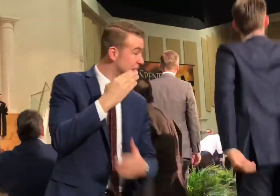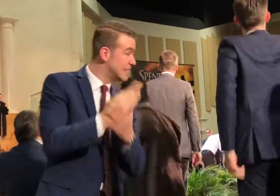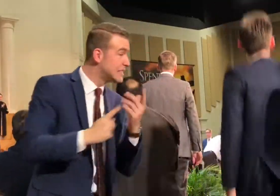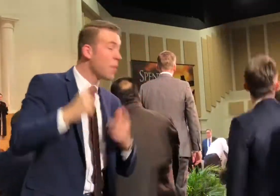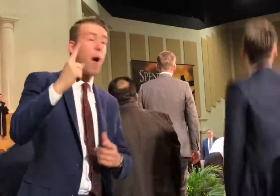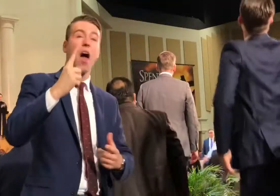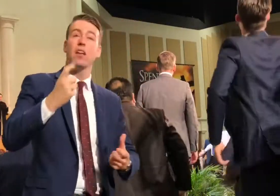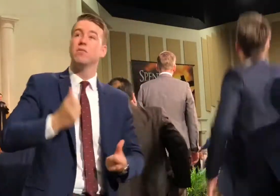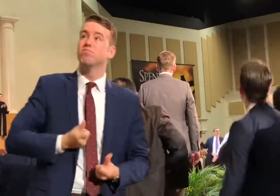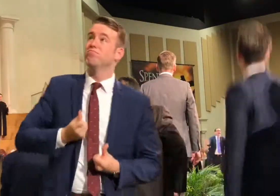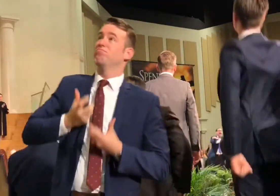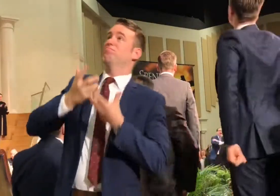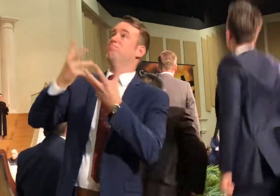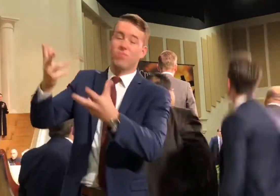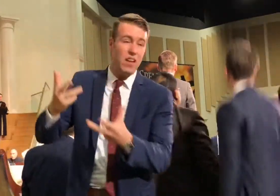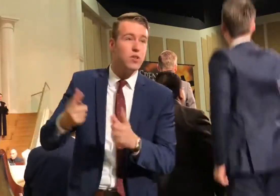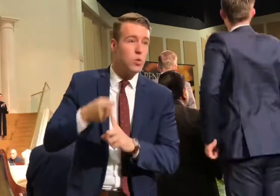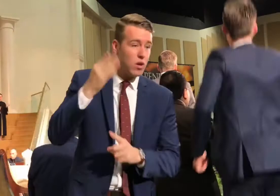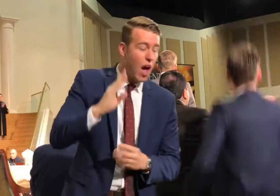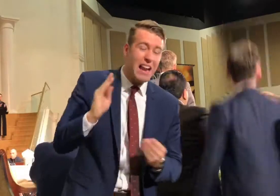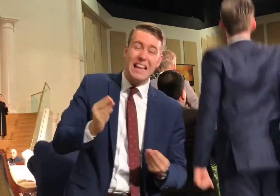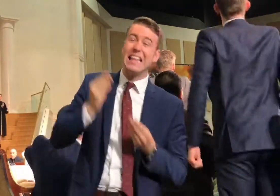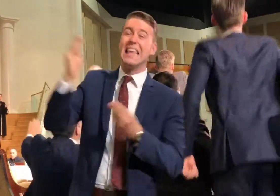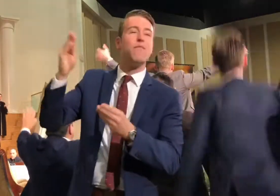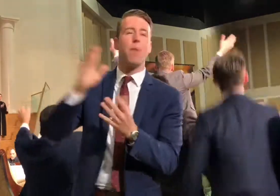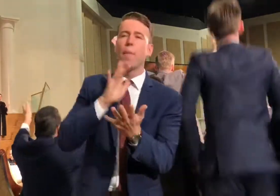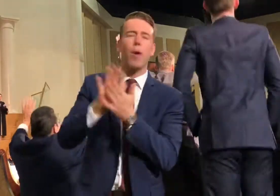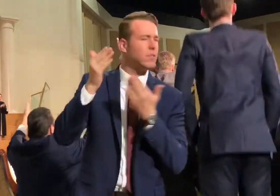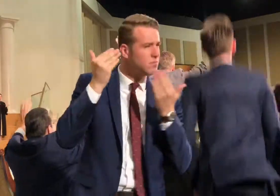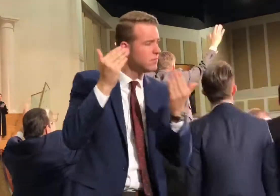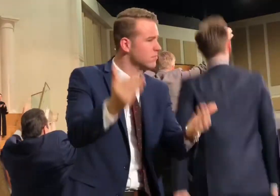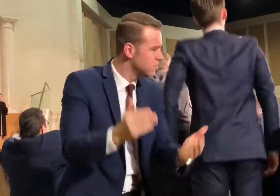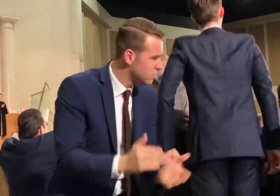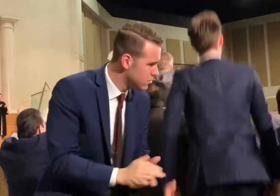lay your garment down and give him a little praise.